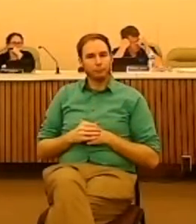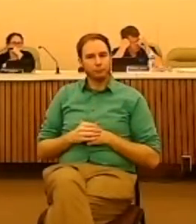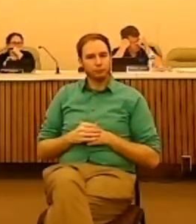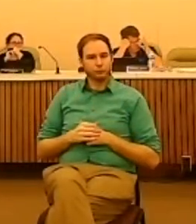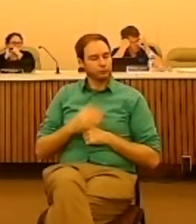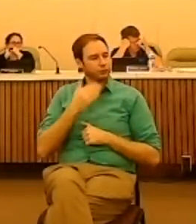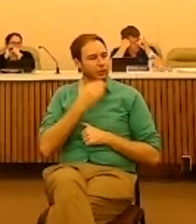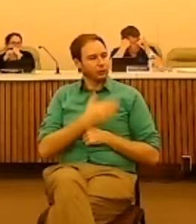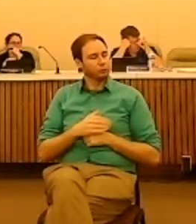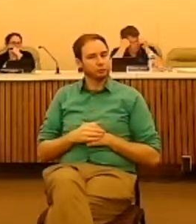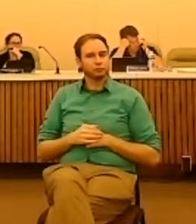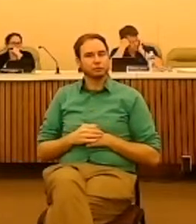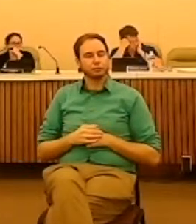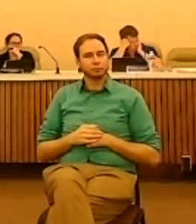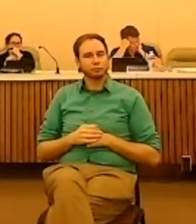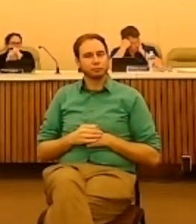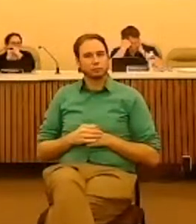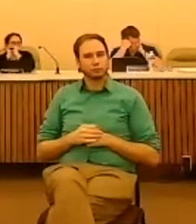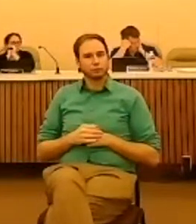you. Yep.